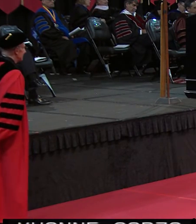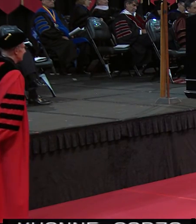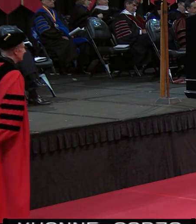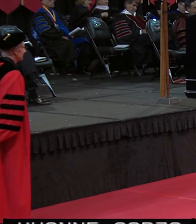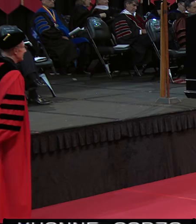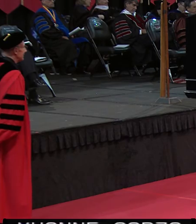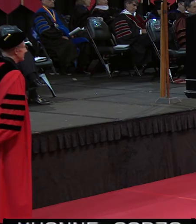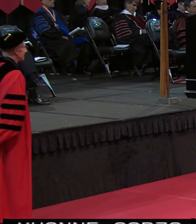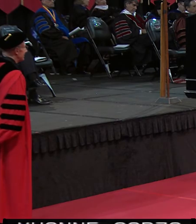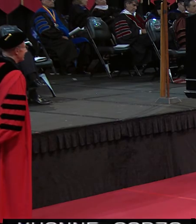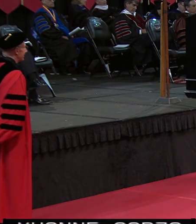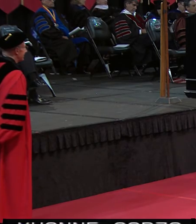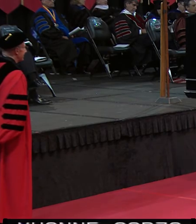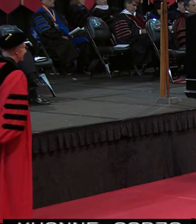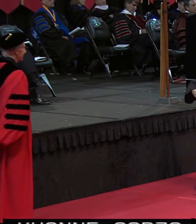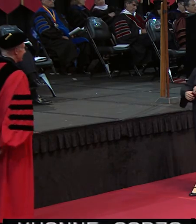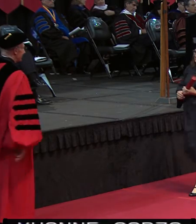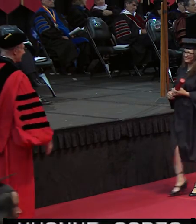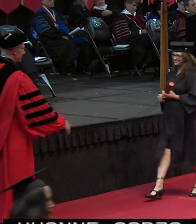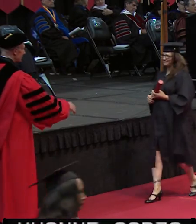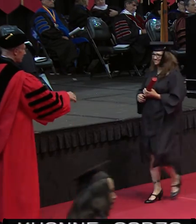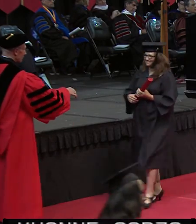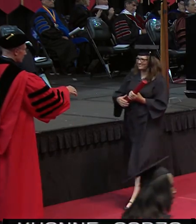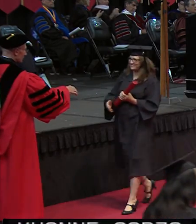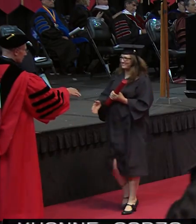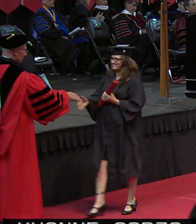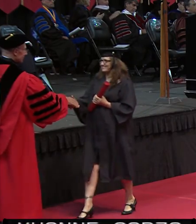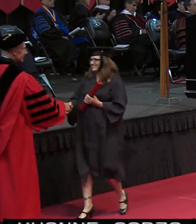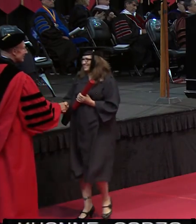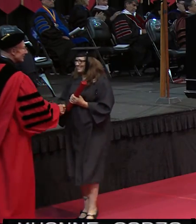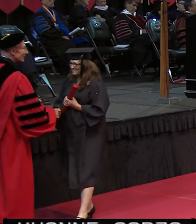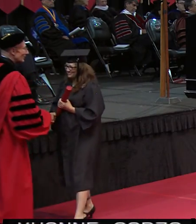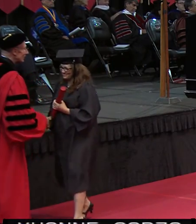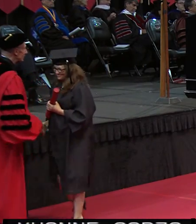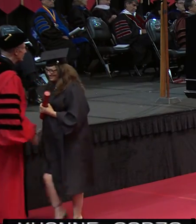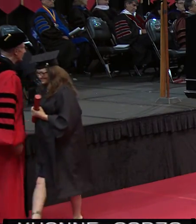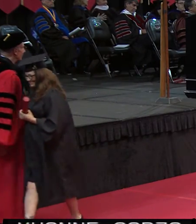Bruce Edward Gibson Jr.